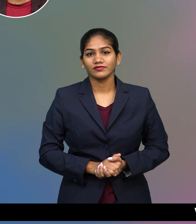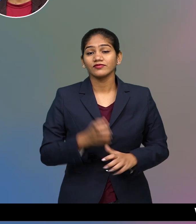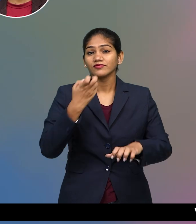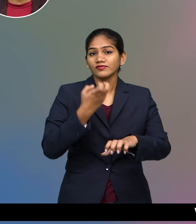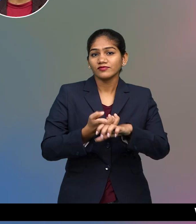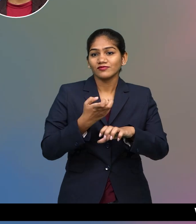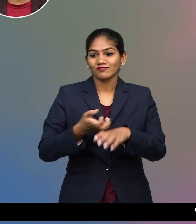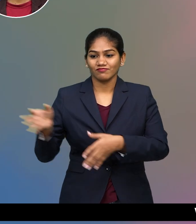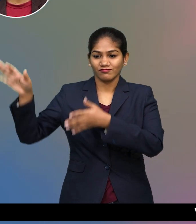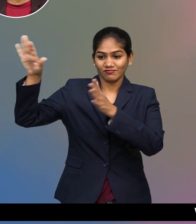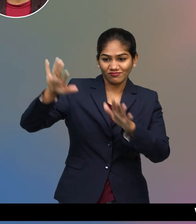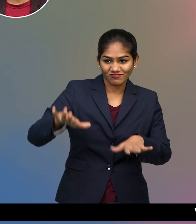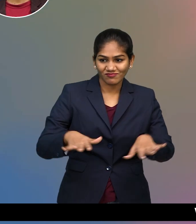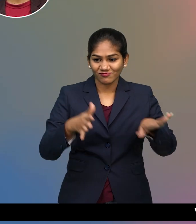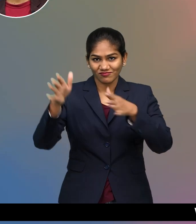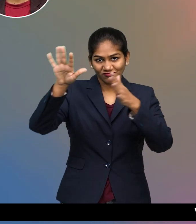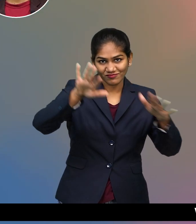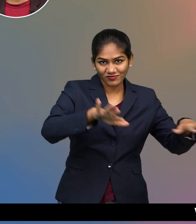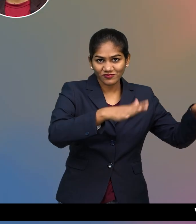Work of waves.